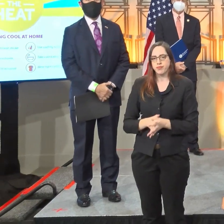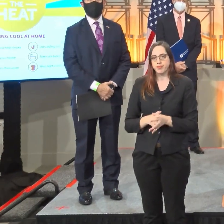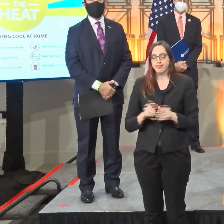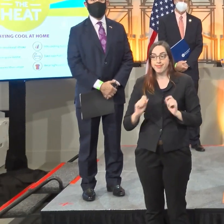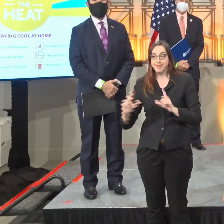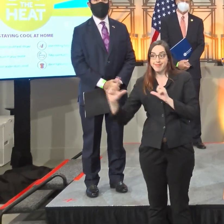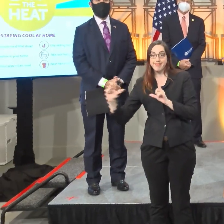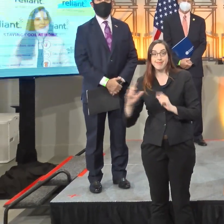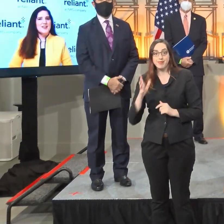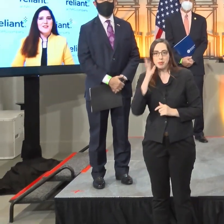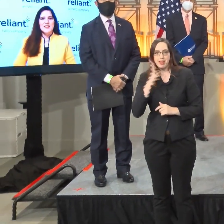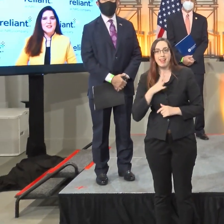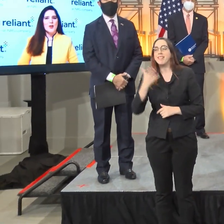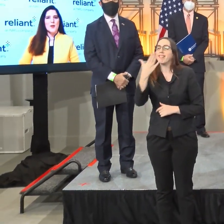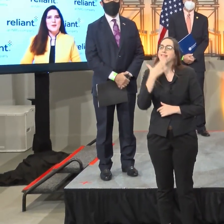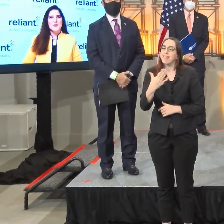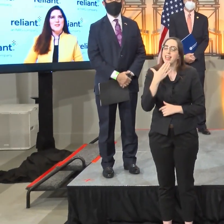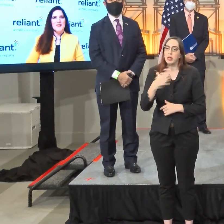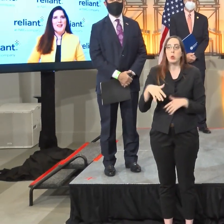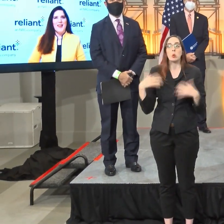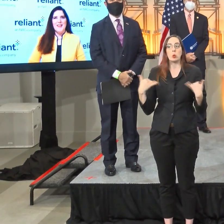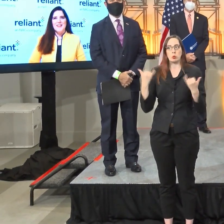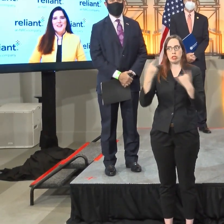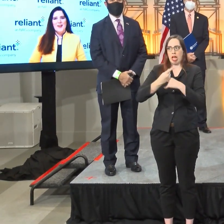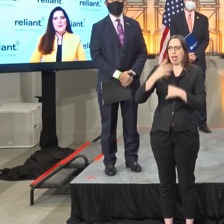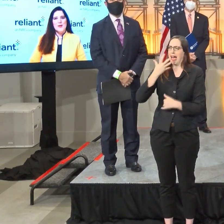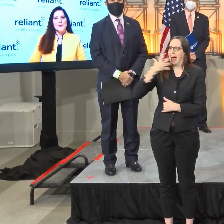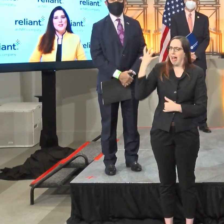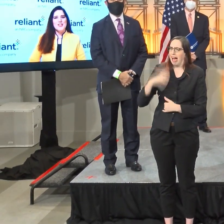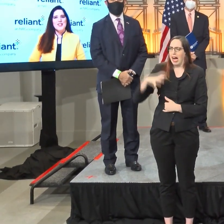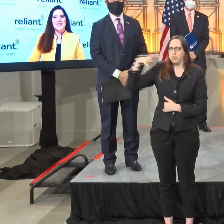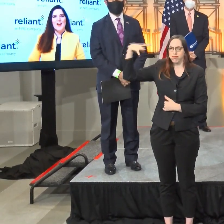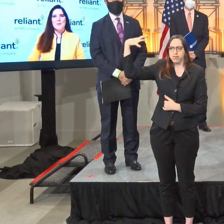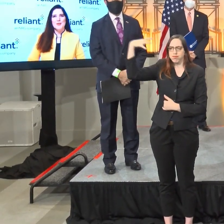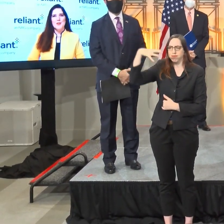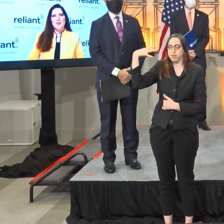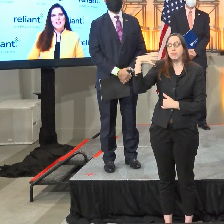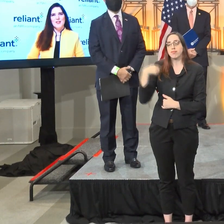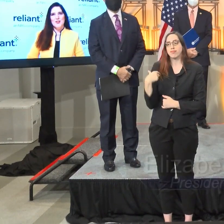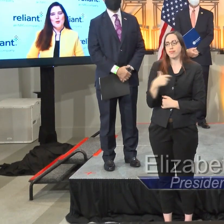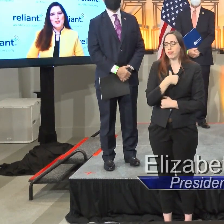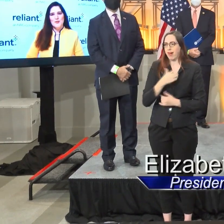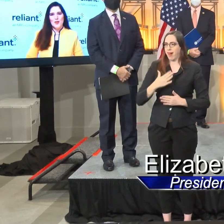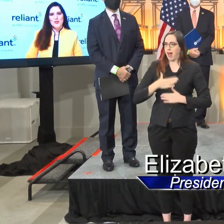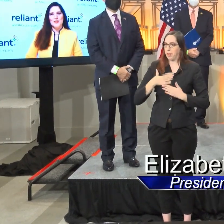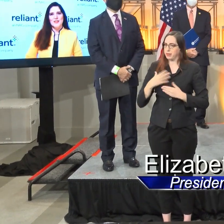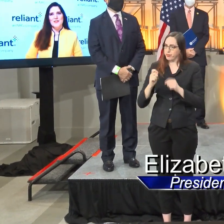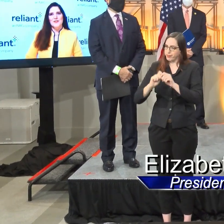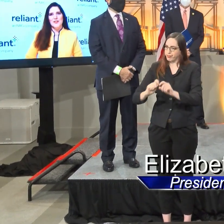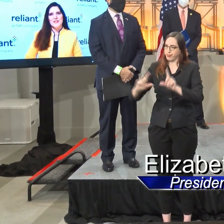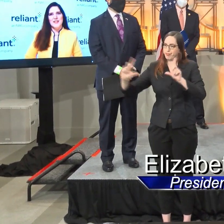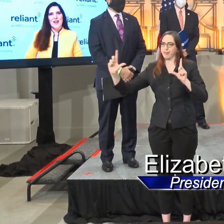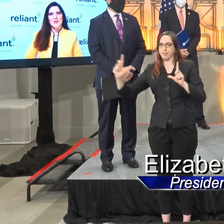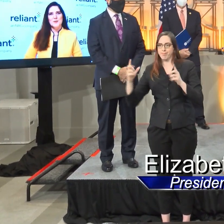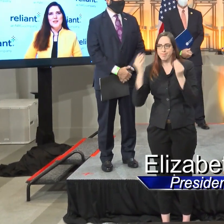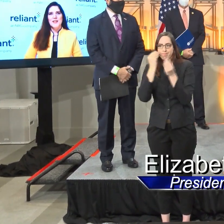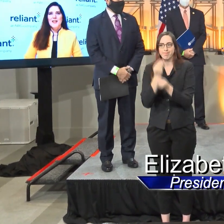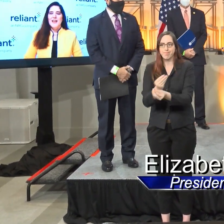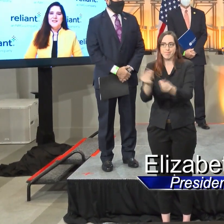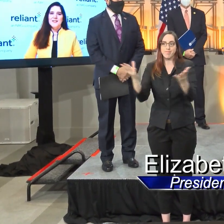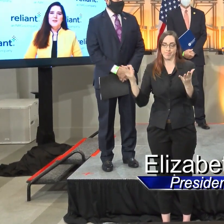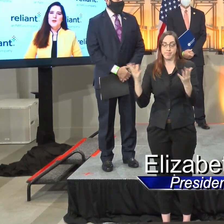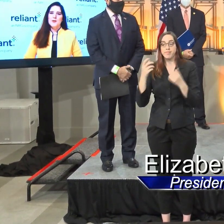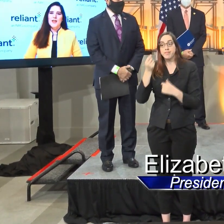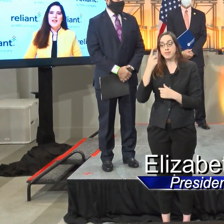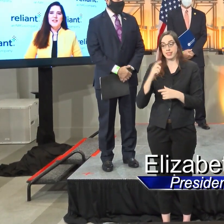you, Mayor Turner. It's definitely tropical today, and we appreciate the opportunity to join you virtually for this announcement as